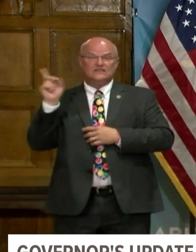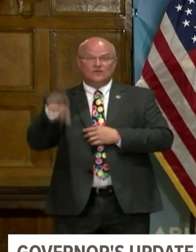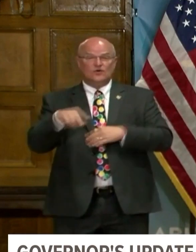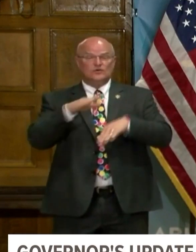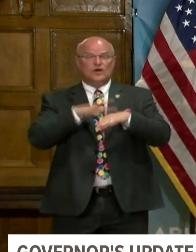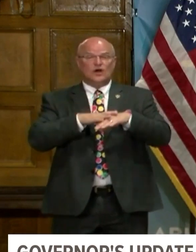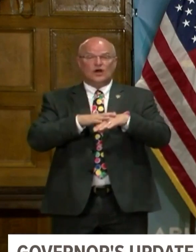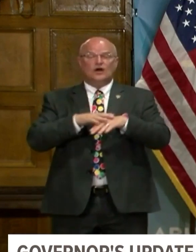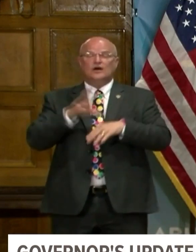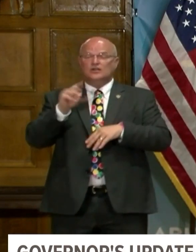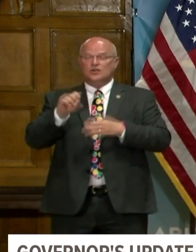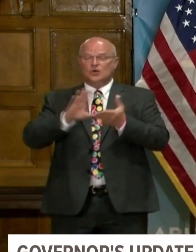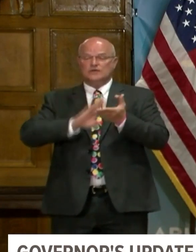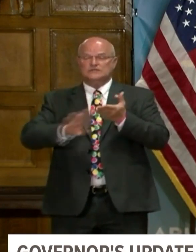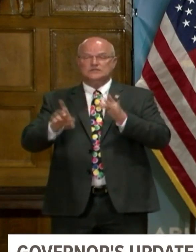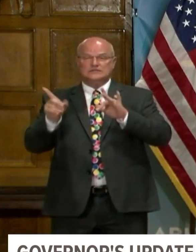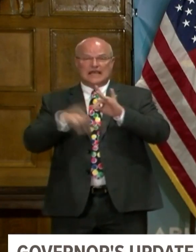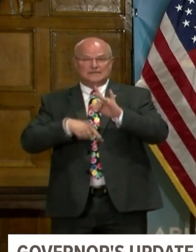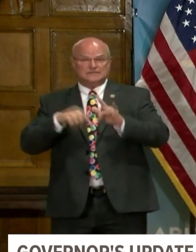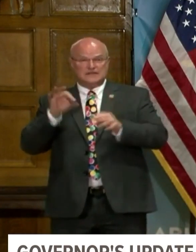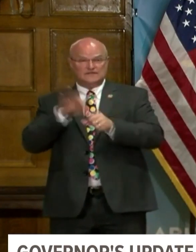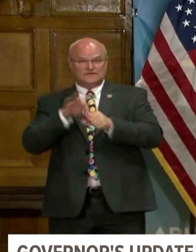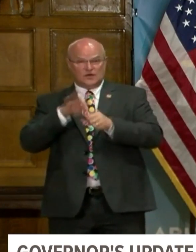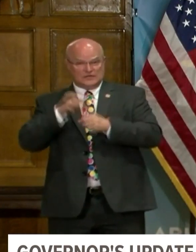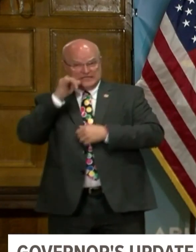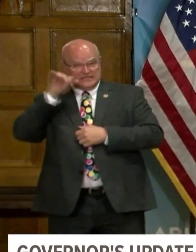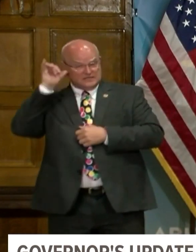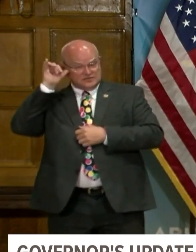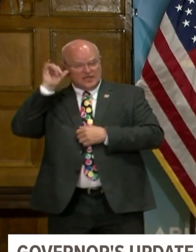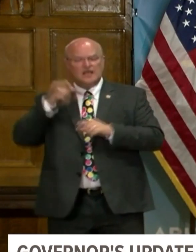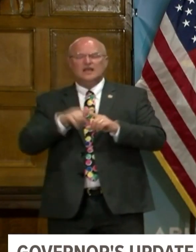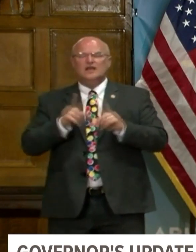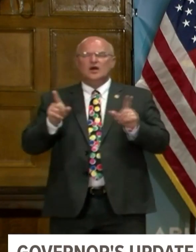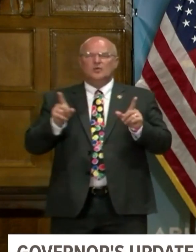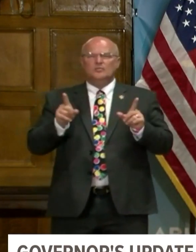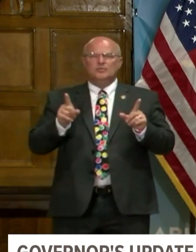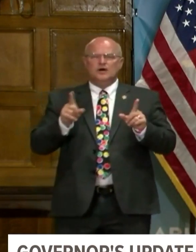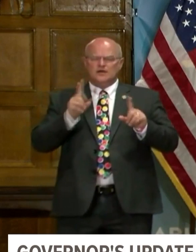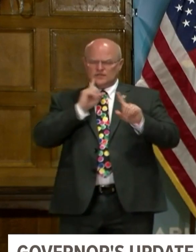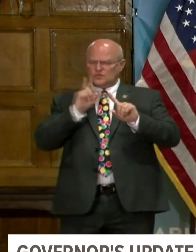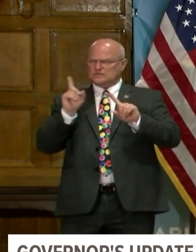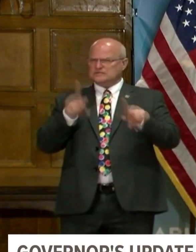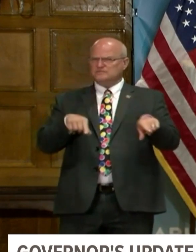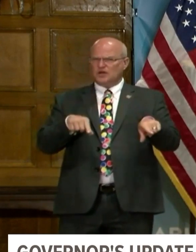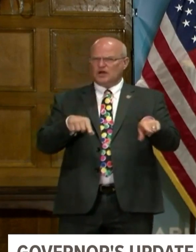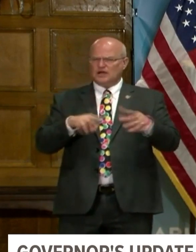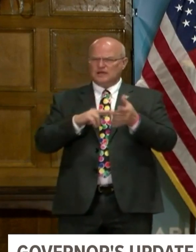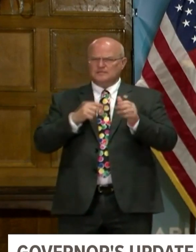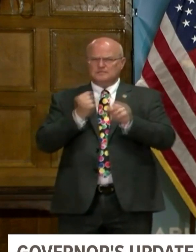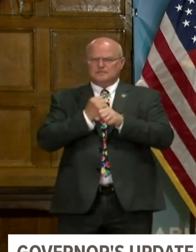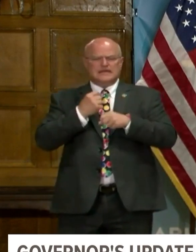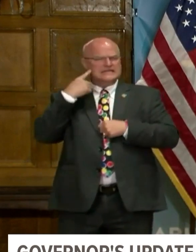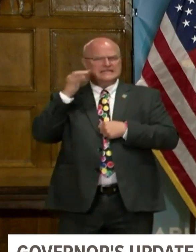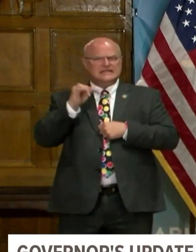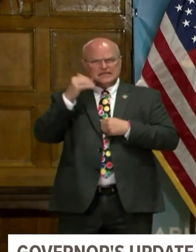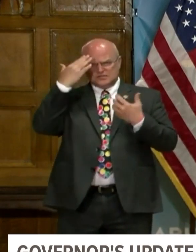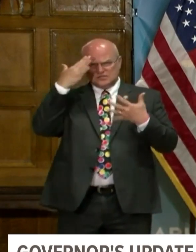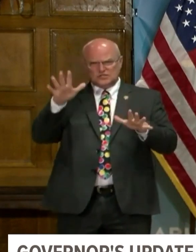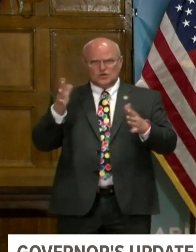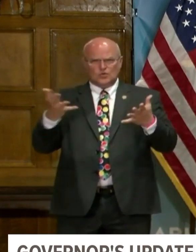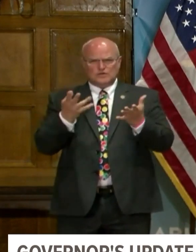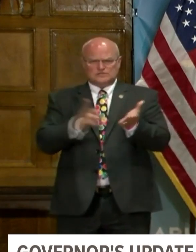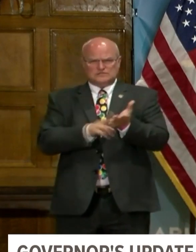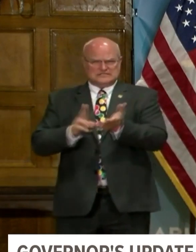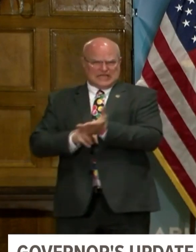orders on no excuse absentee voting yesterday, but your response made it sound like you didn't know what